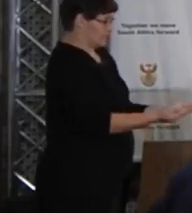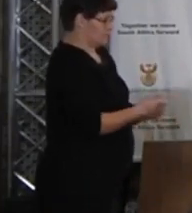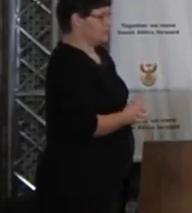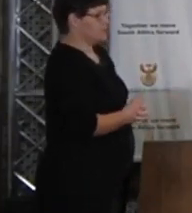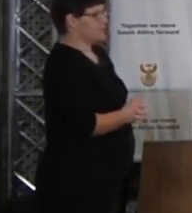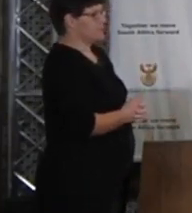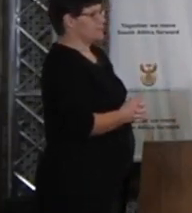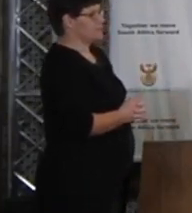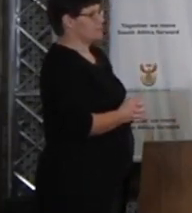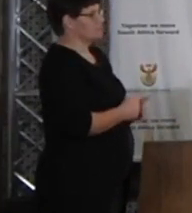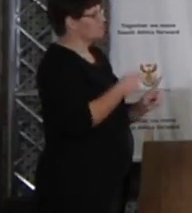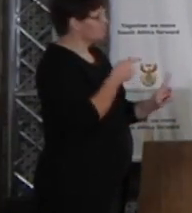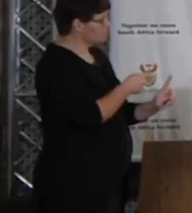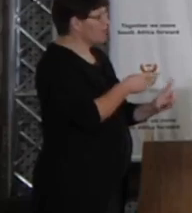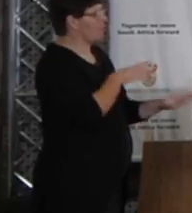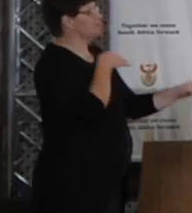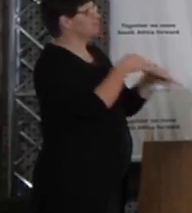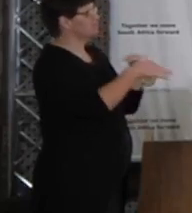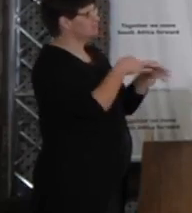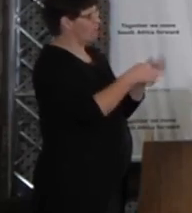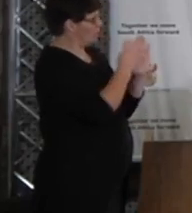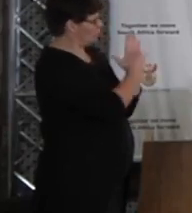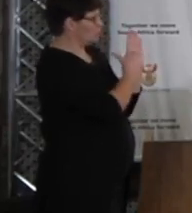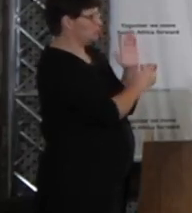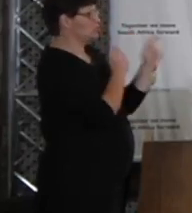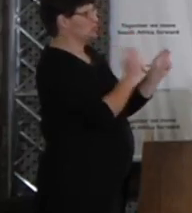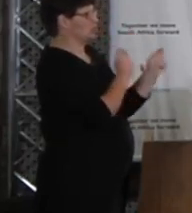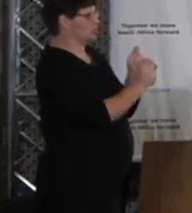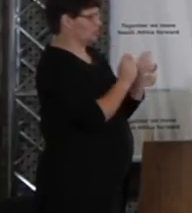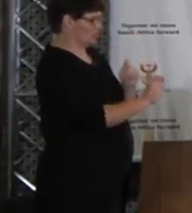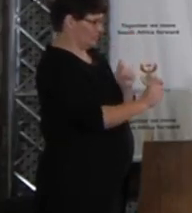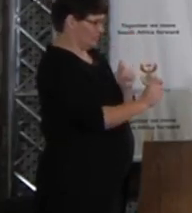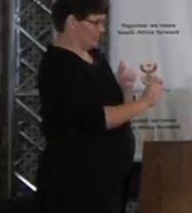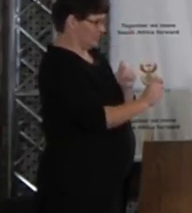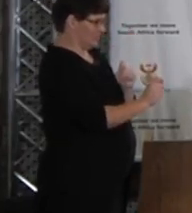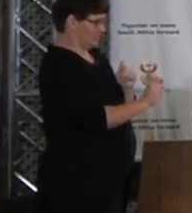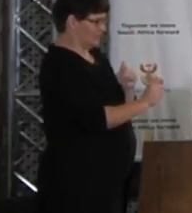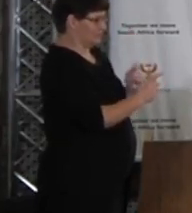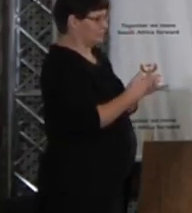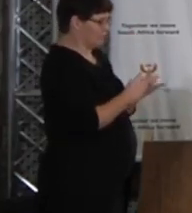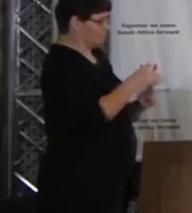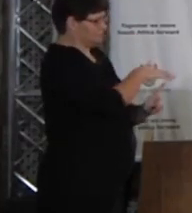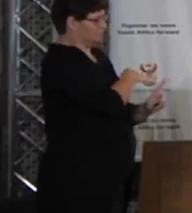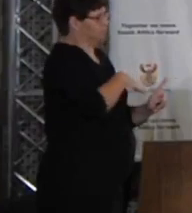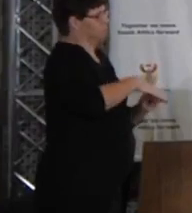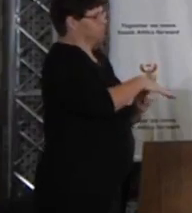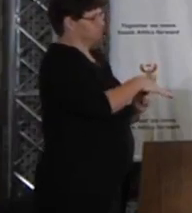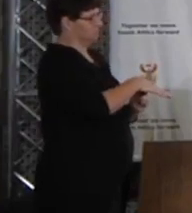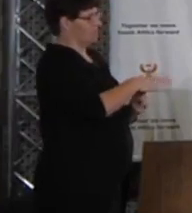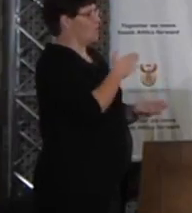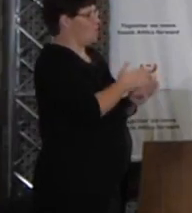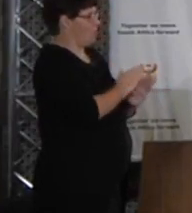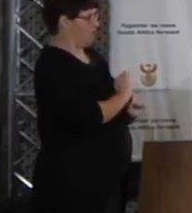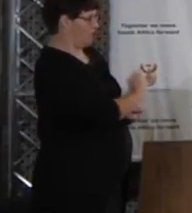also elaborate what changes are there as they relate to the space that he's